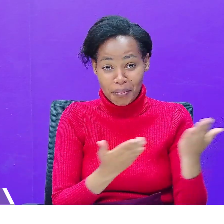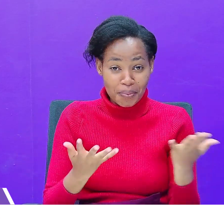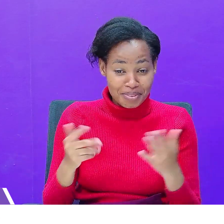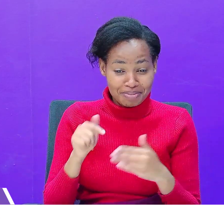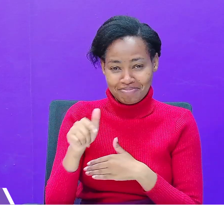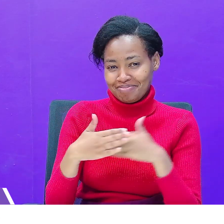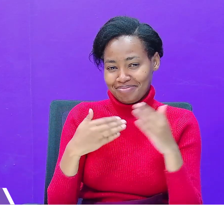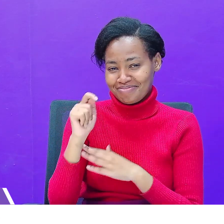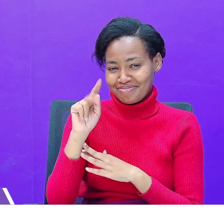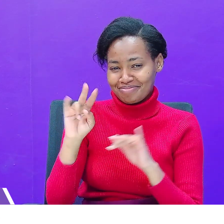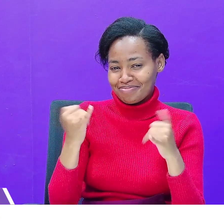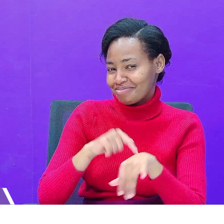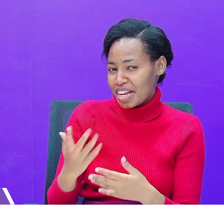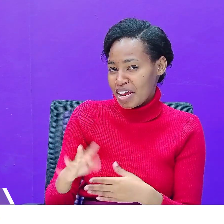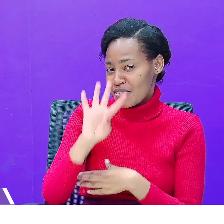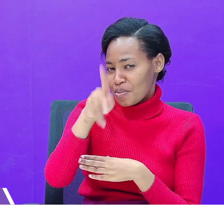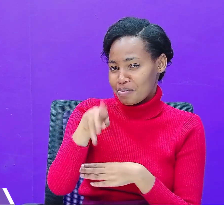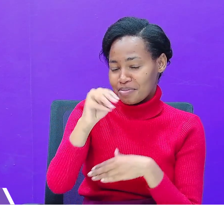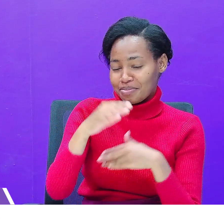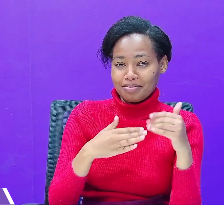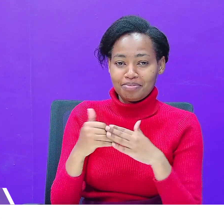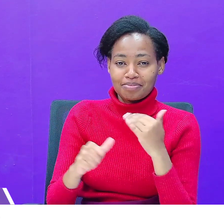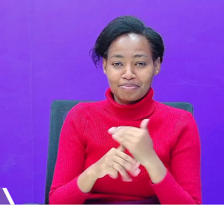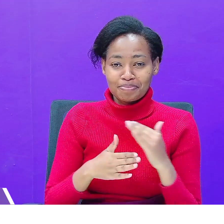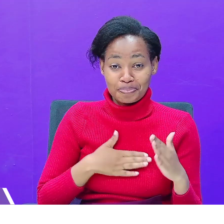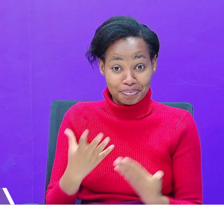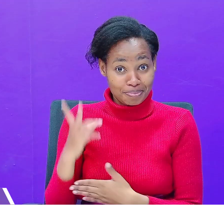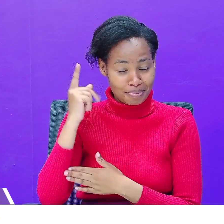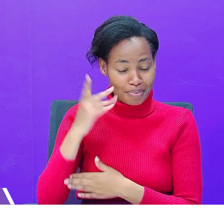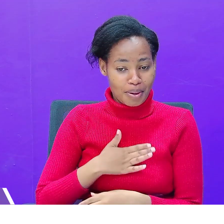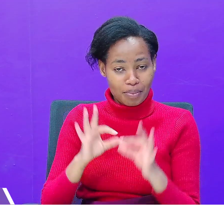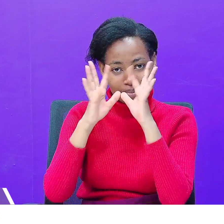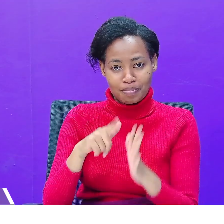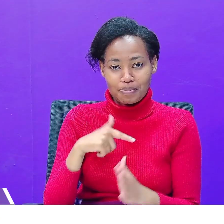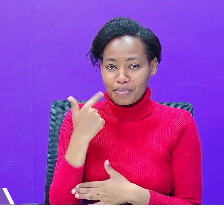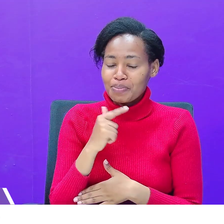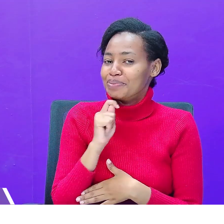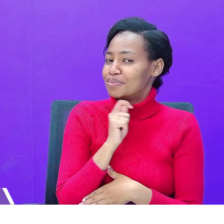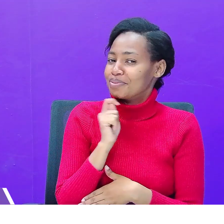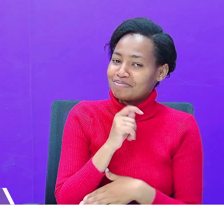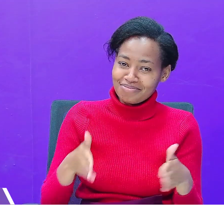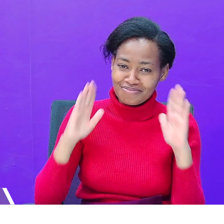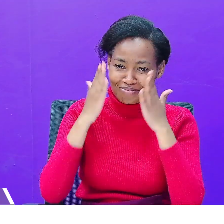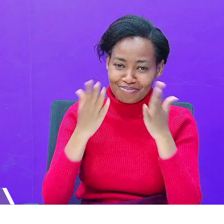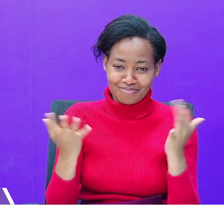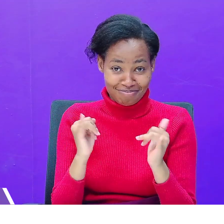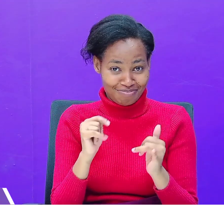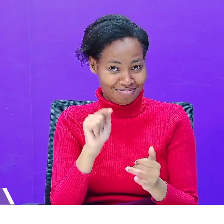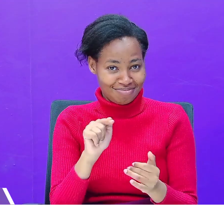Hello viewers and welcome to Science TV Brief News at 4 p.m. You are with me, Catherine Govi, with my sign language interpreter doing the voicing,